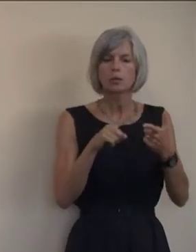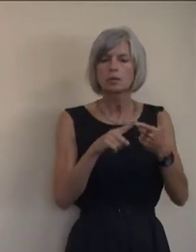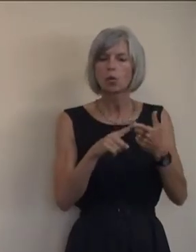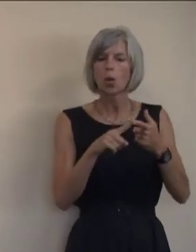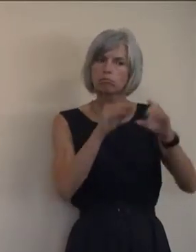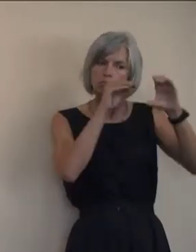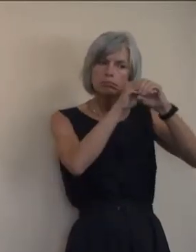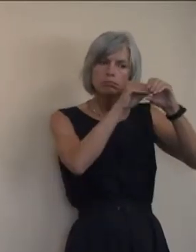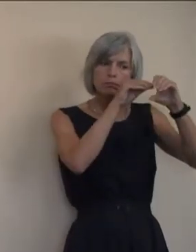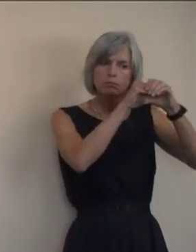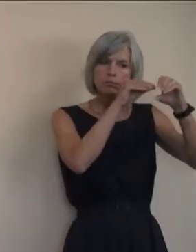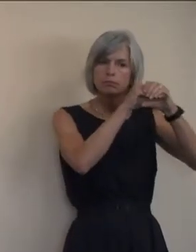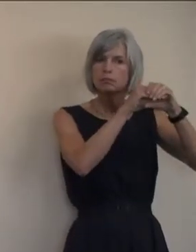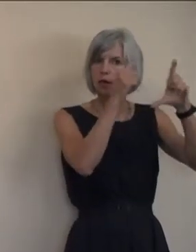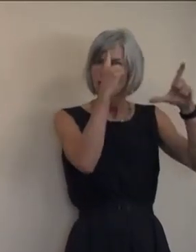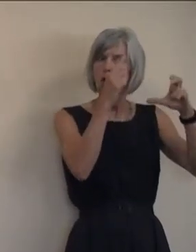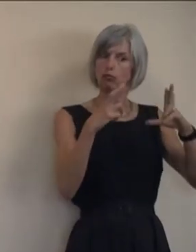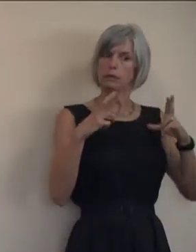good policy